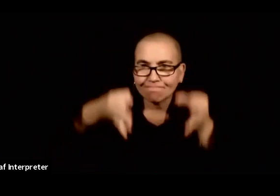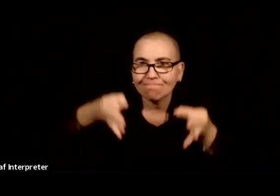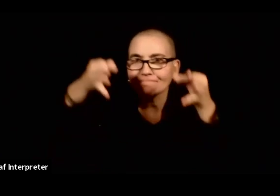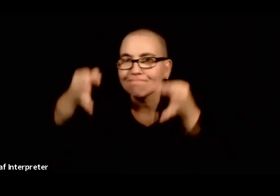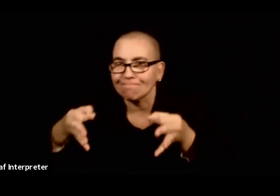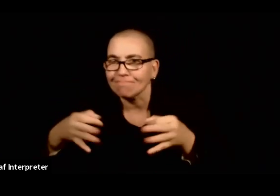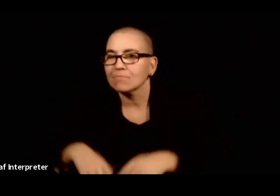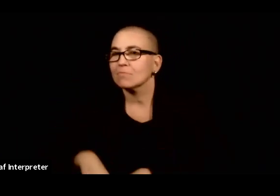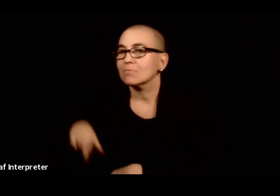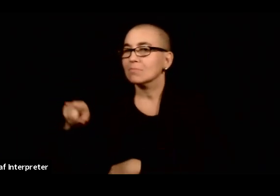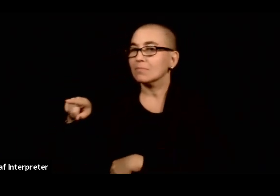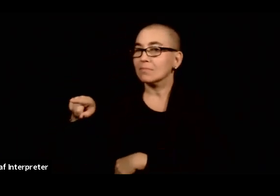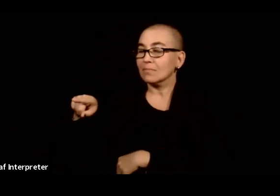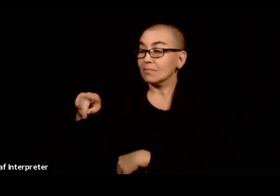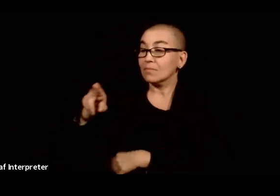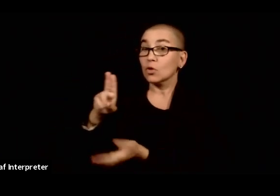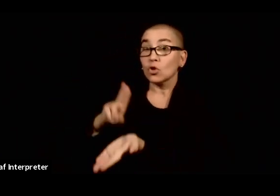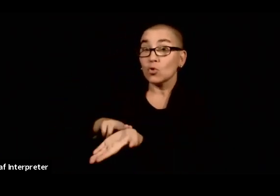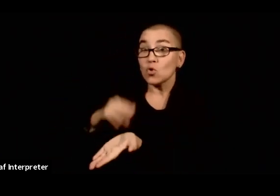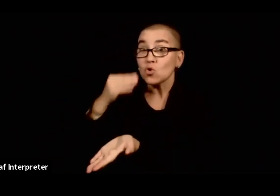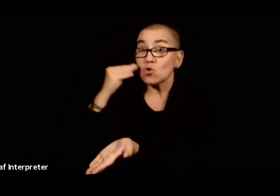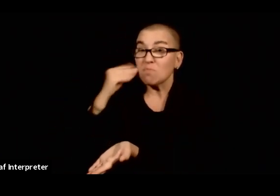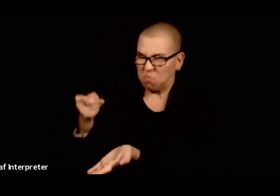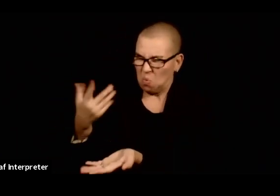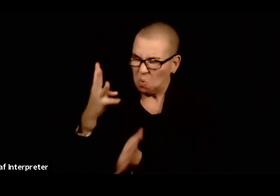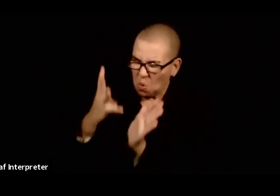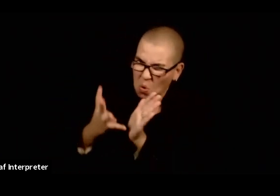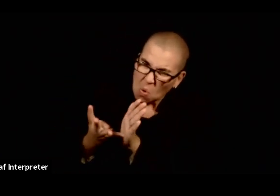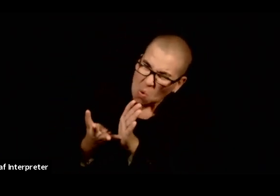COVID-19 than assisted living type facilities.